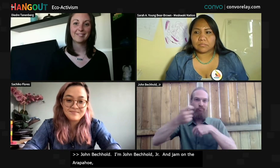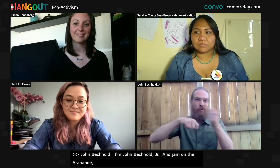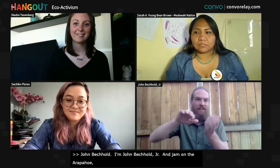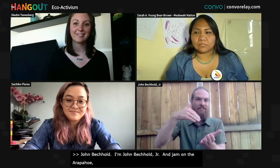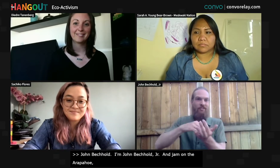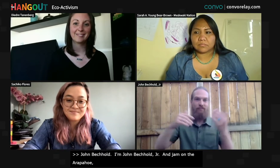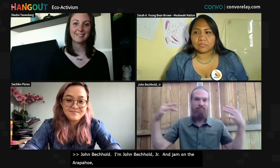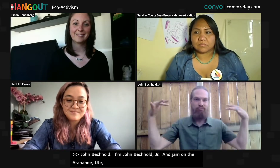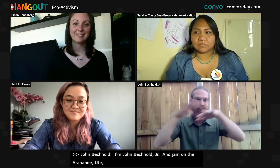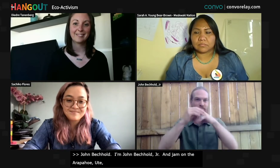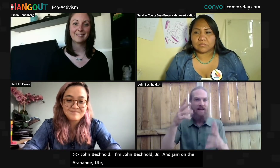other lands.